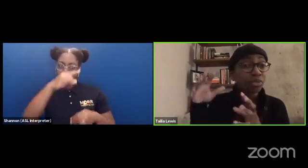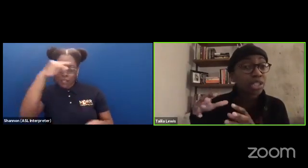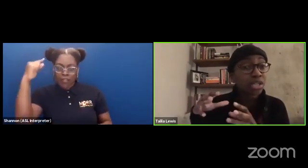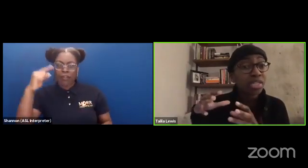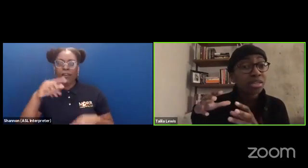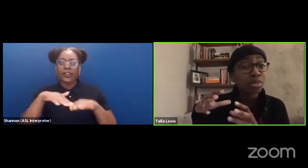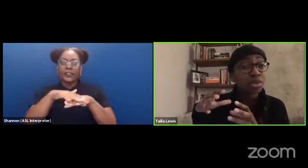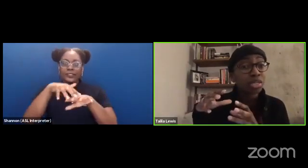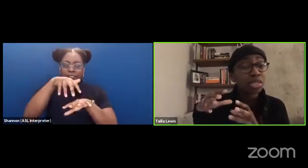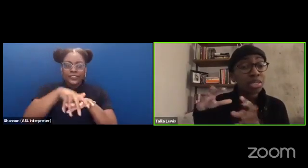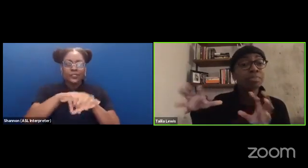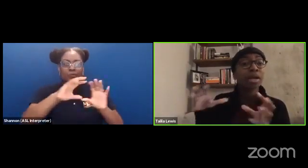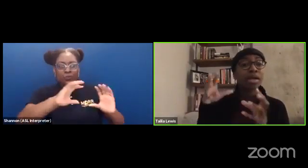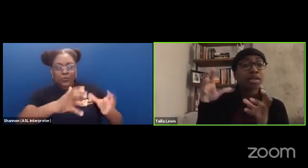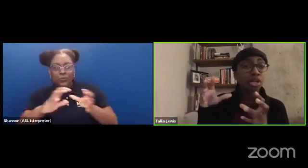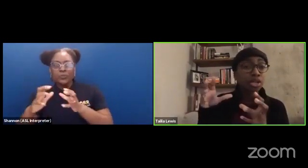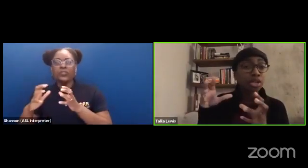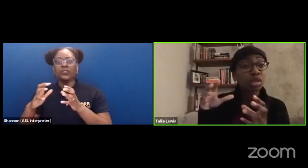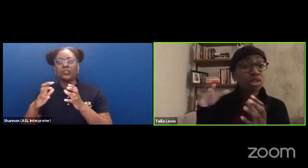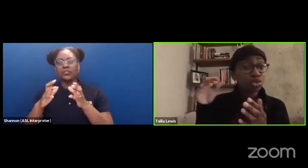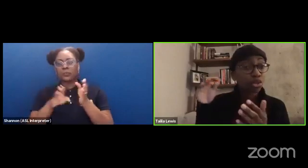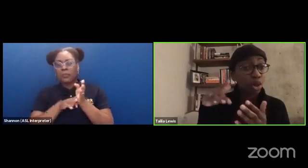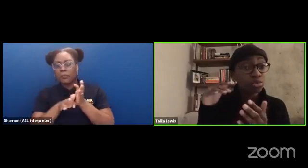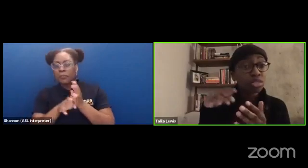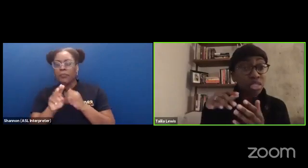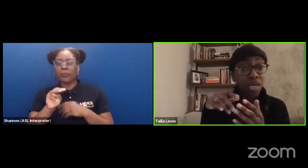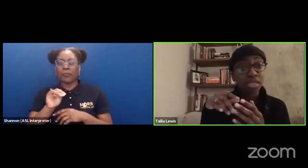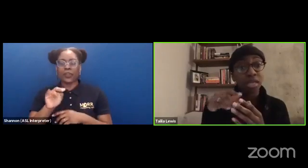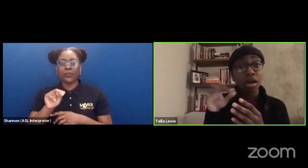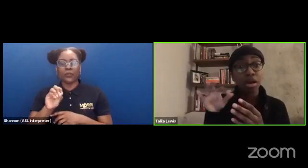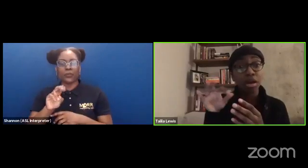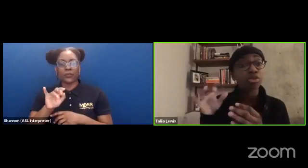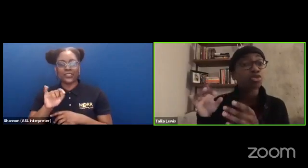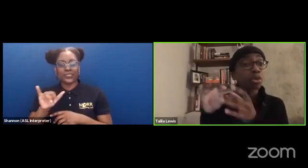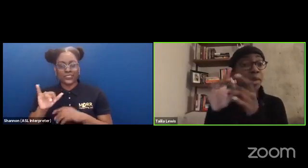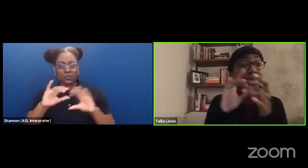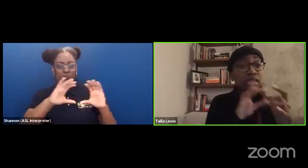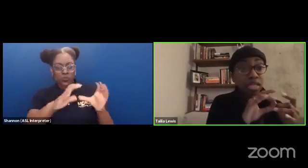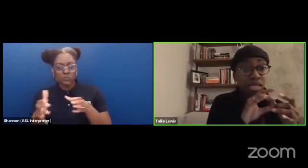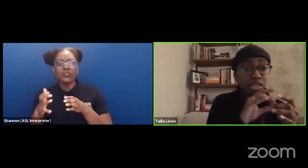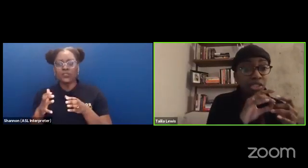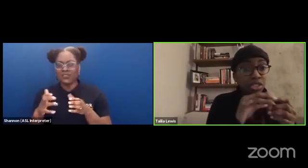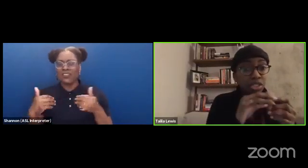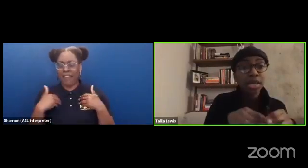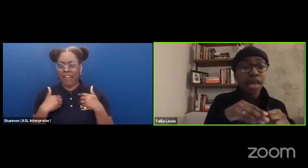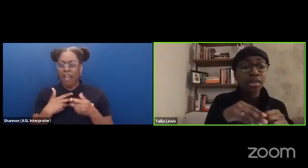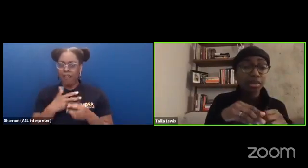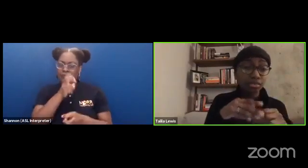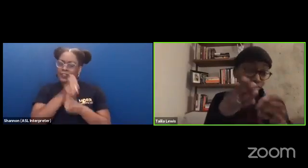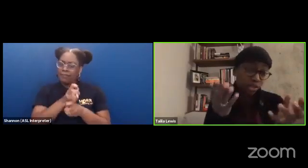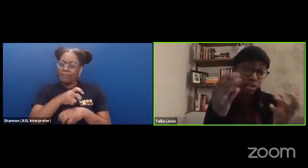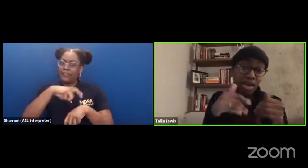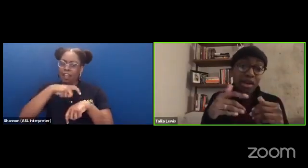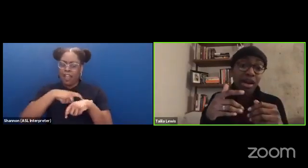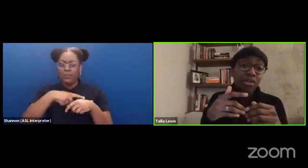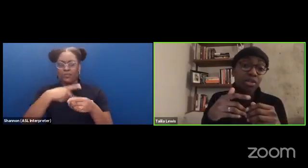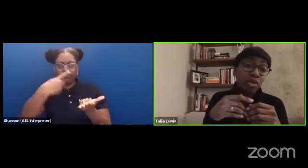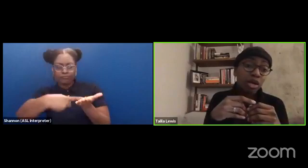who are making the connections and then figuring out how to loop those movements that you're involved